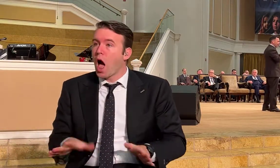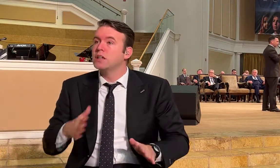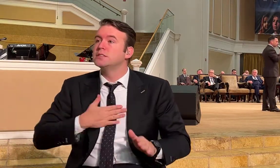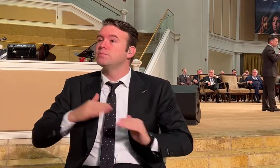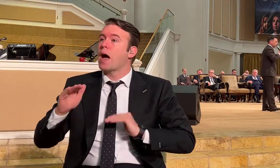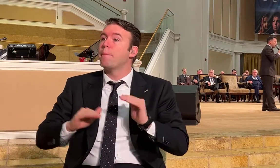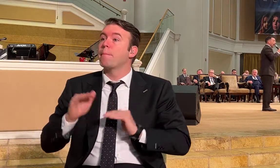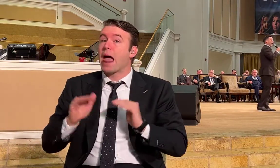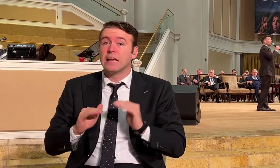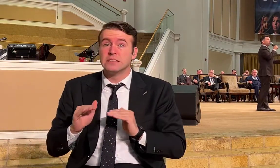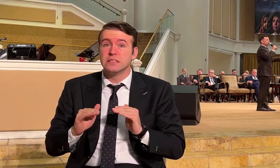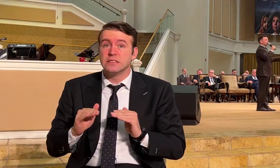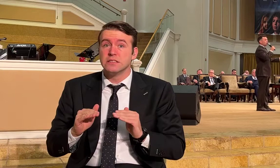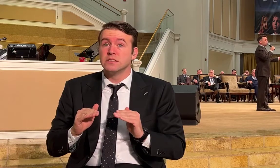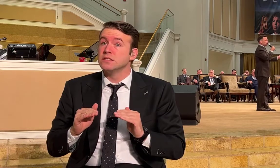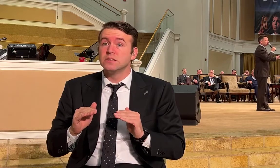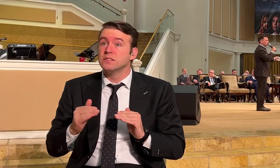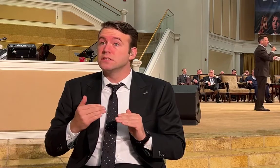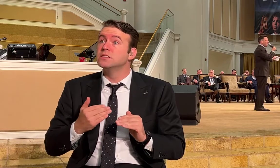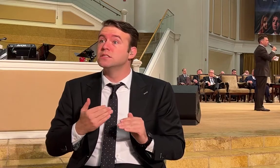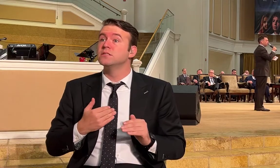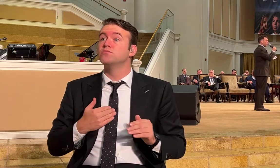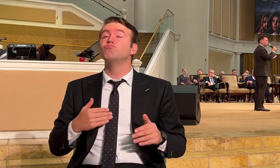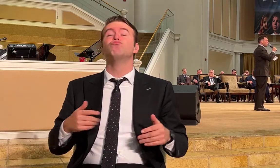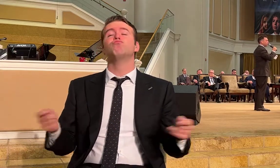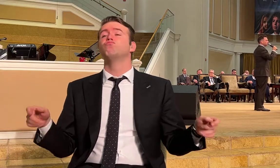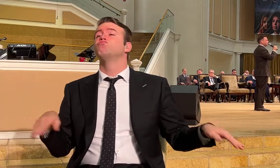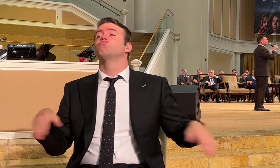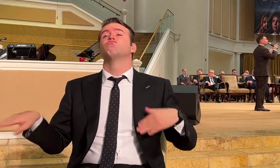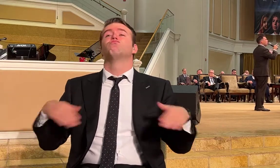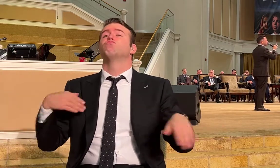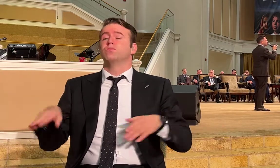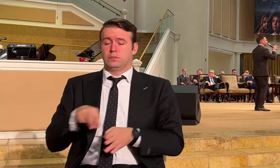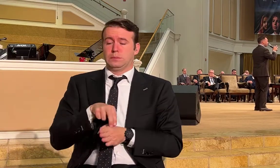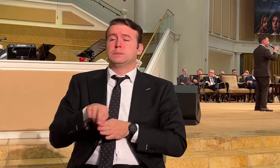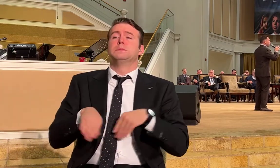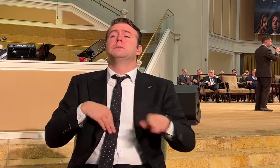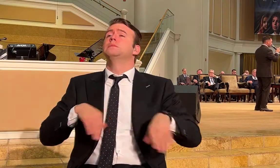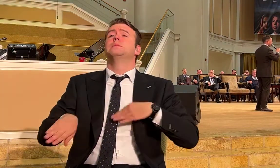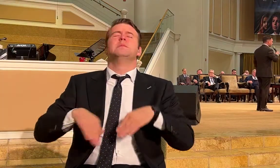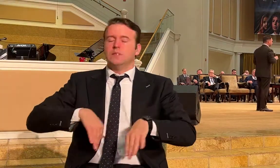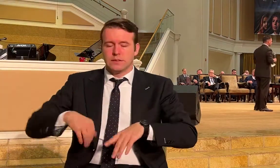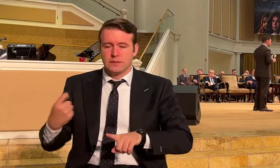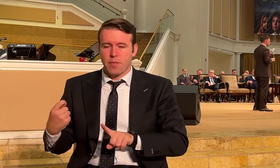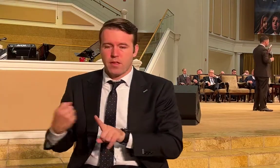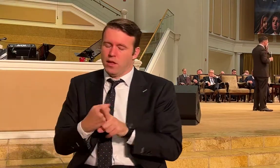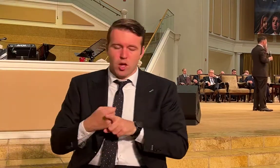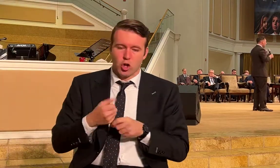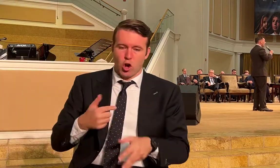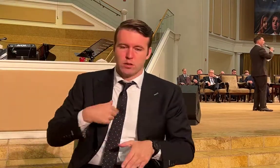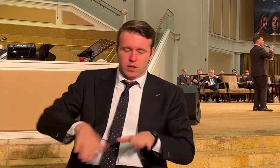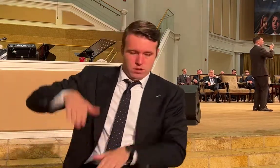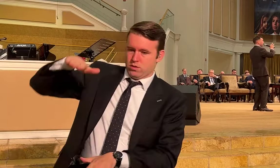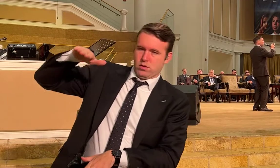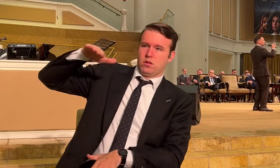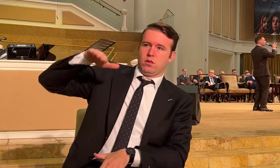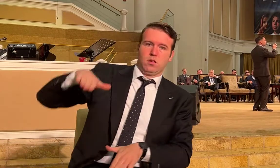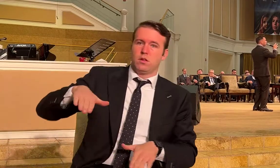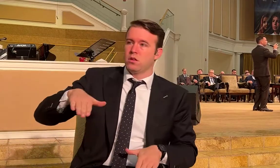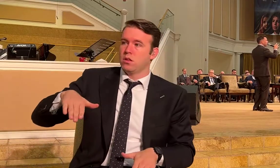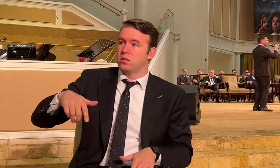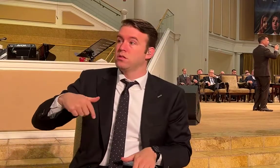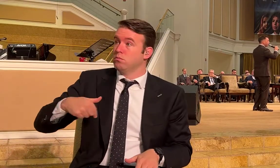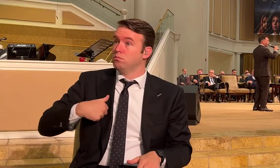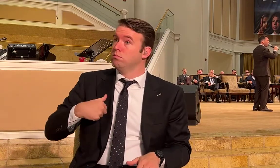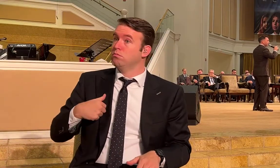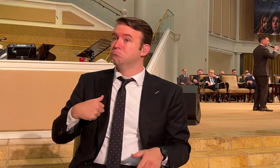my balance. I was in total control up until the moment something caused me to become unsteady. I was in total